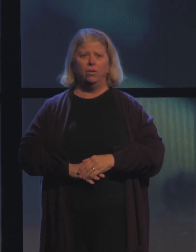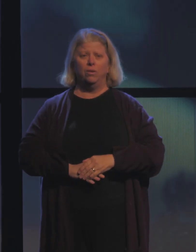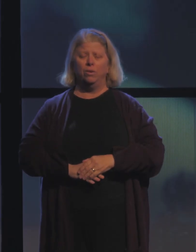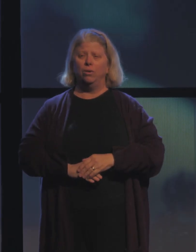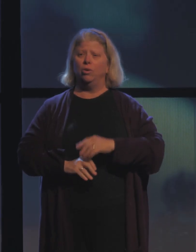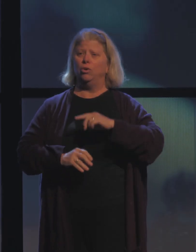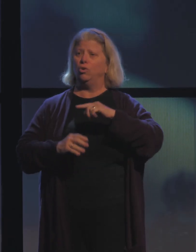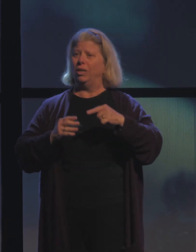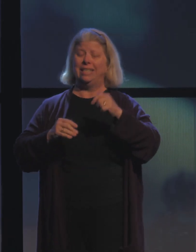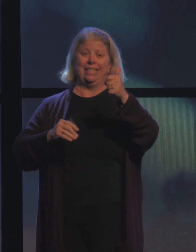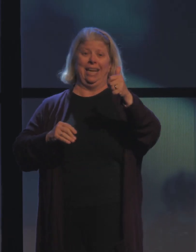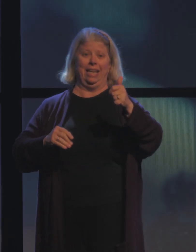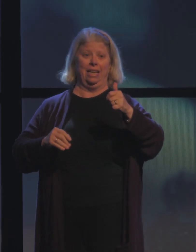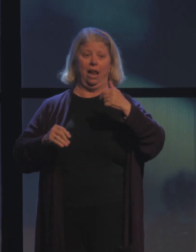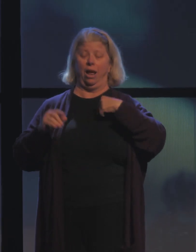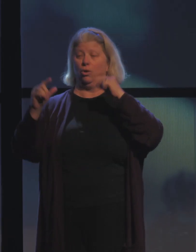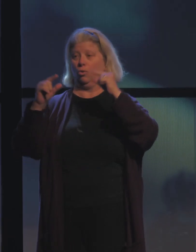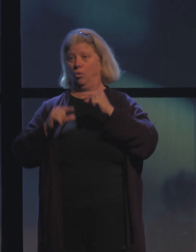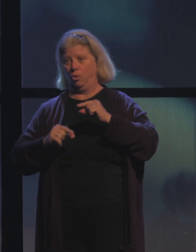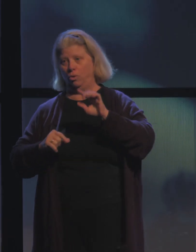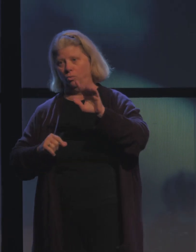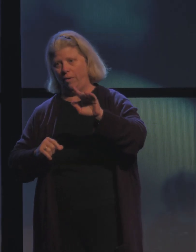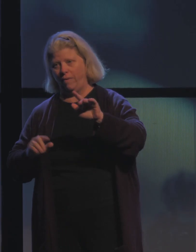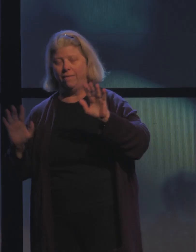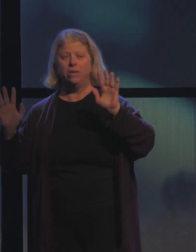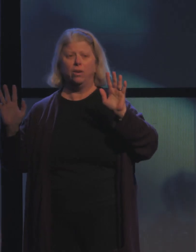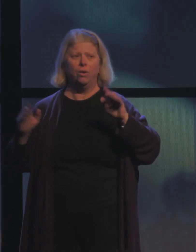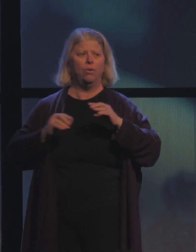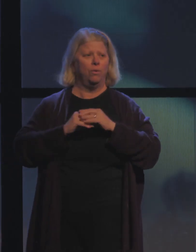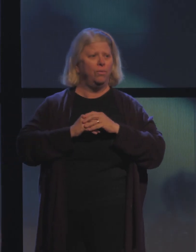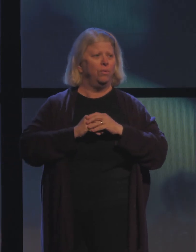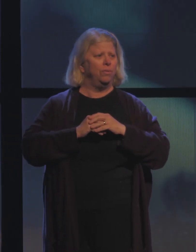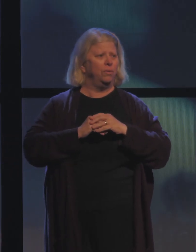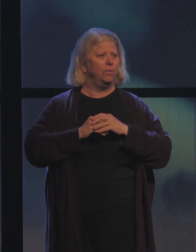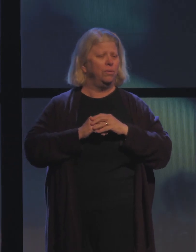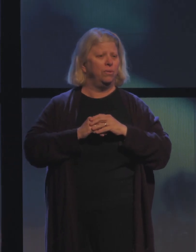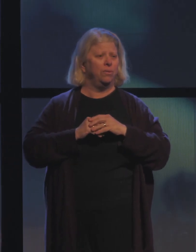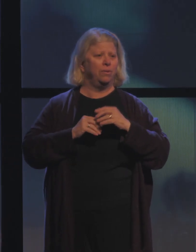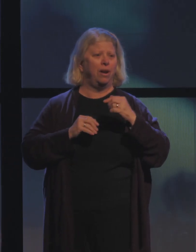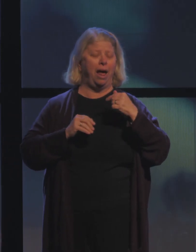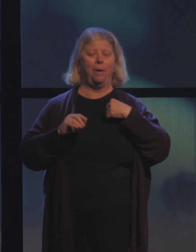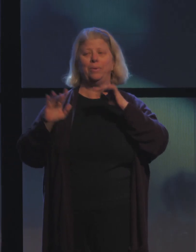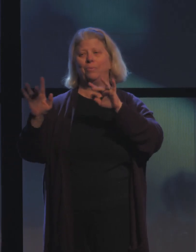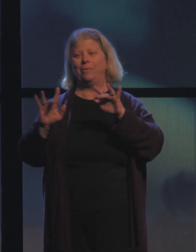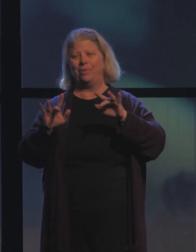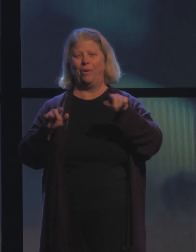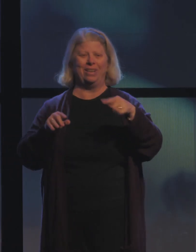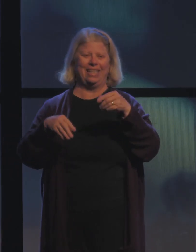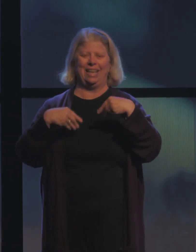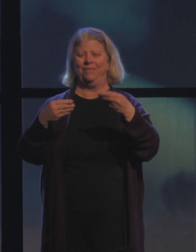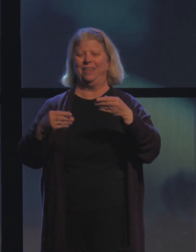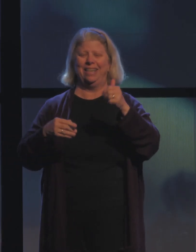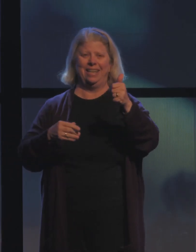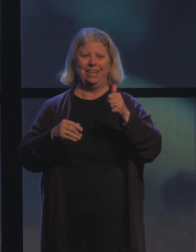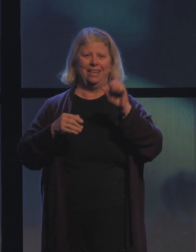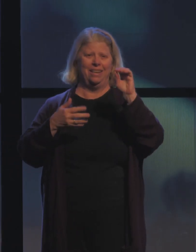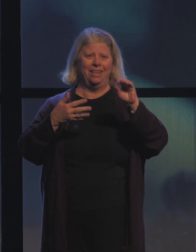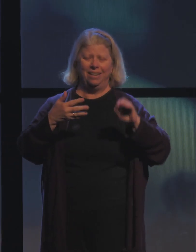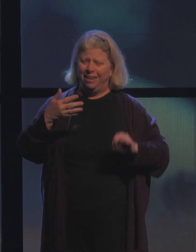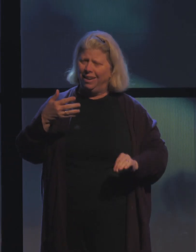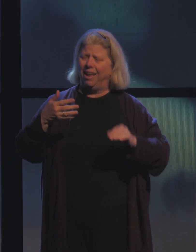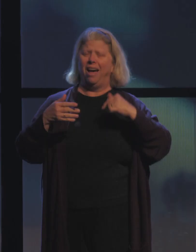These are just 10 of them. When I Googled, there was 25, so, I was merciful in the 10.